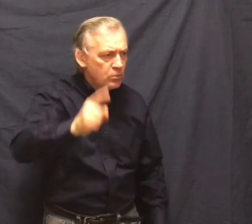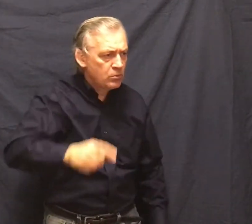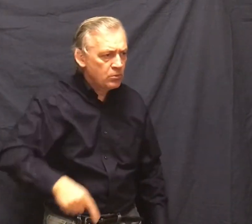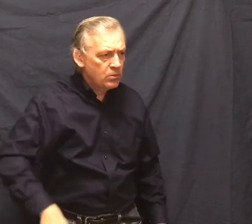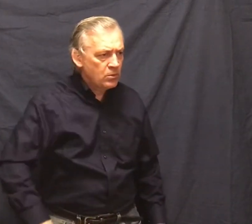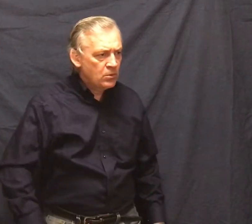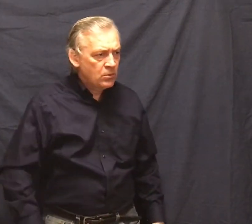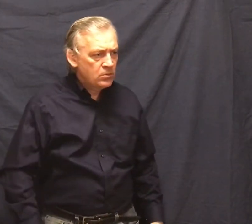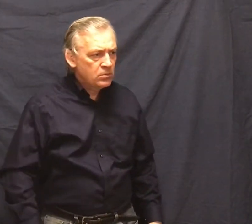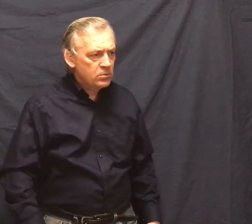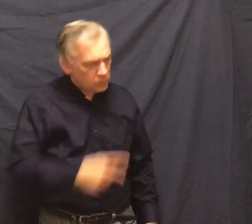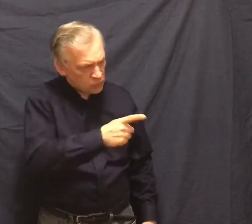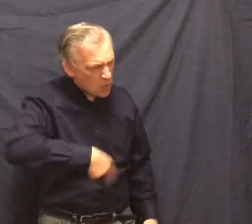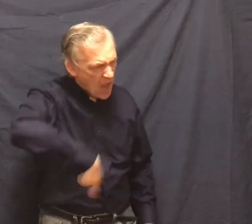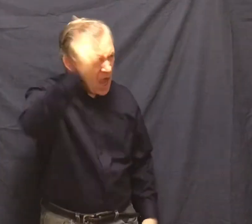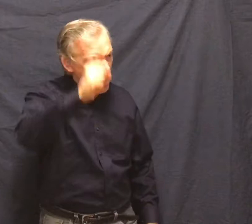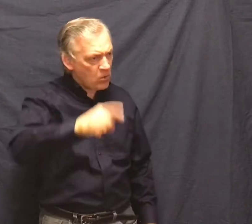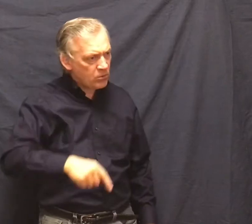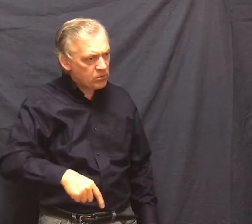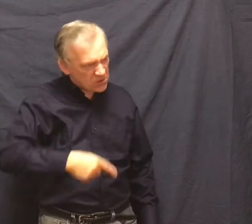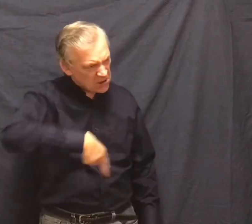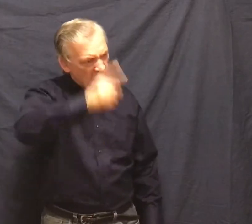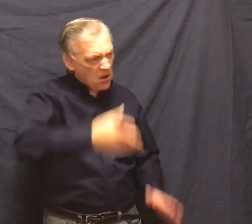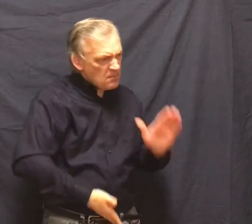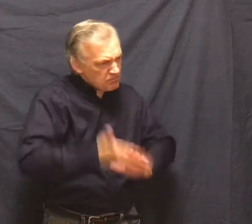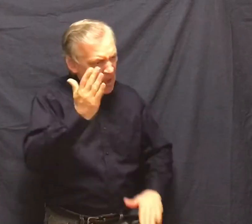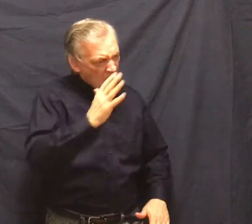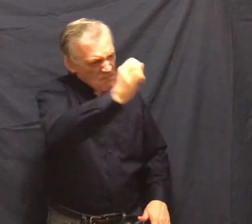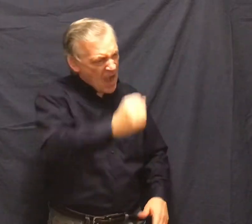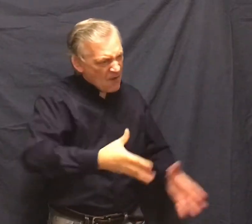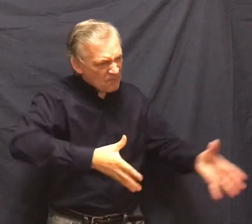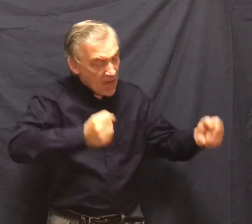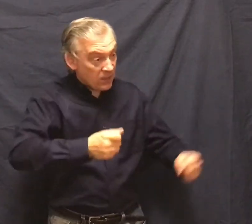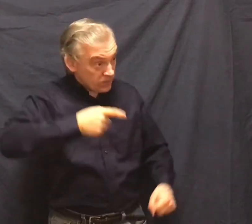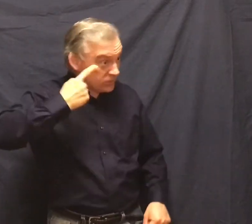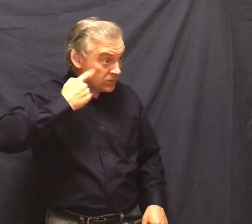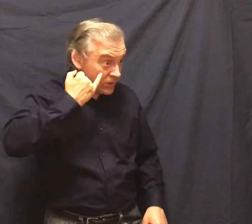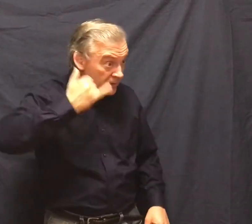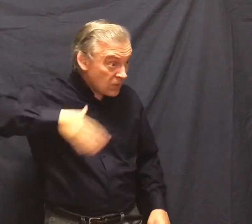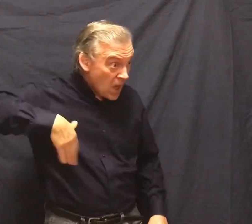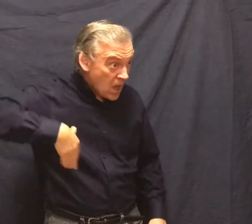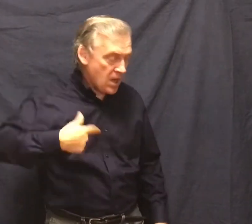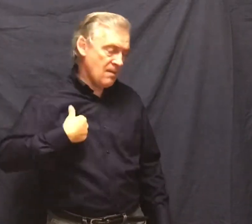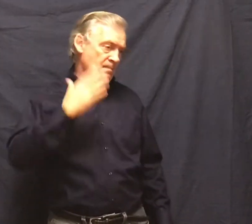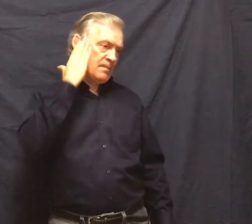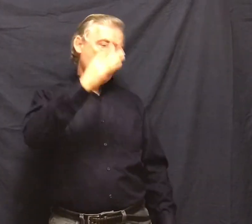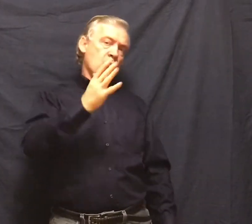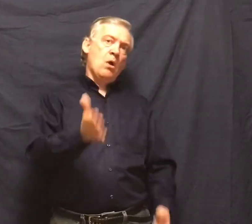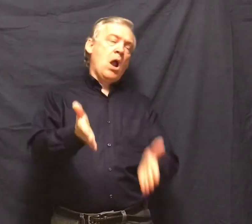Now you just get out and you get out quick. If you don't, I'm going to ask the boss not to ever let you come in the barn no